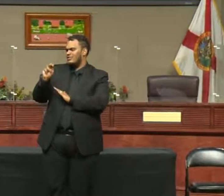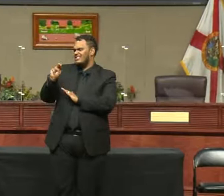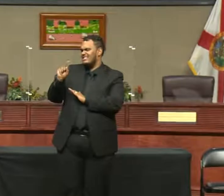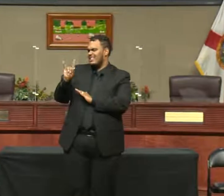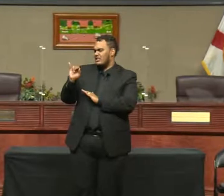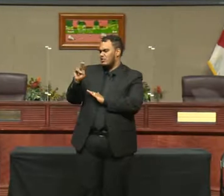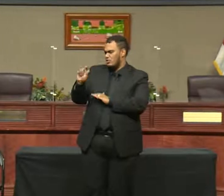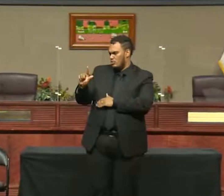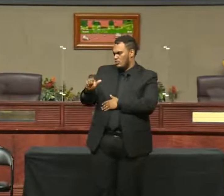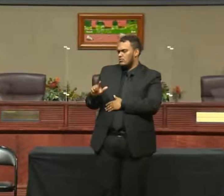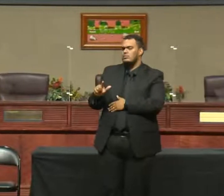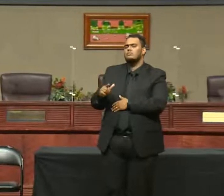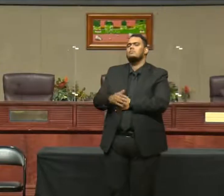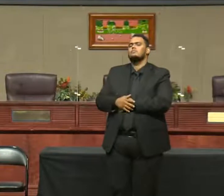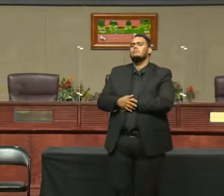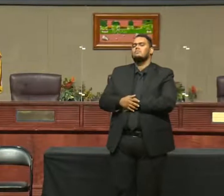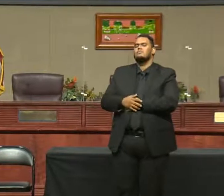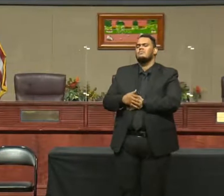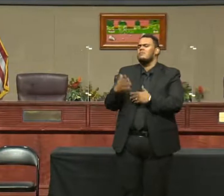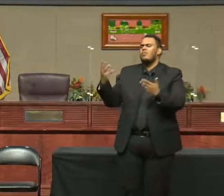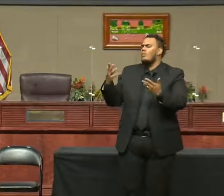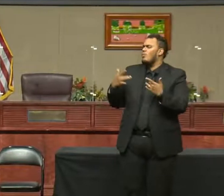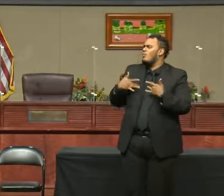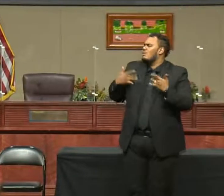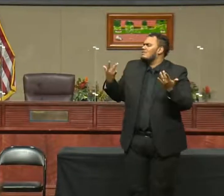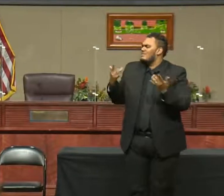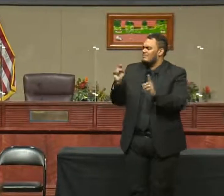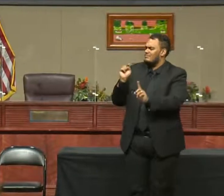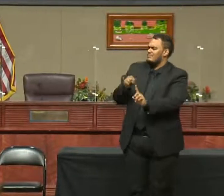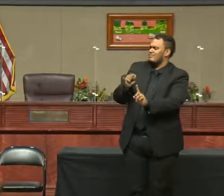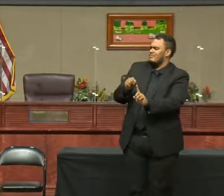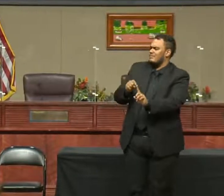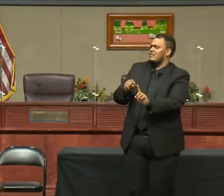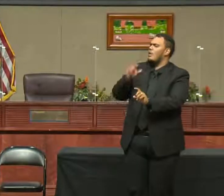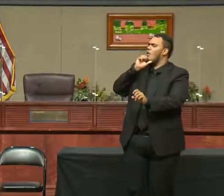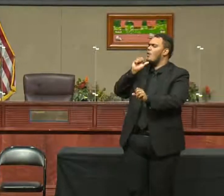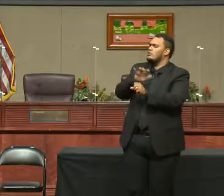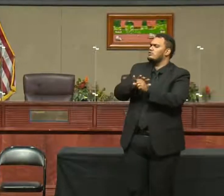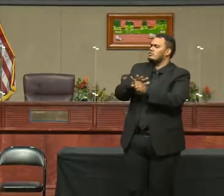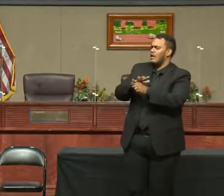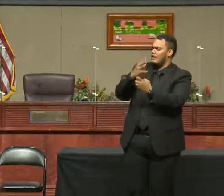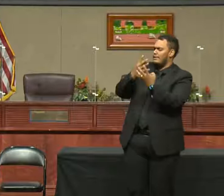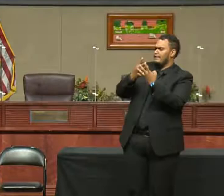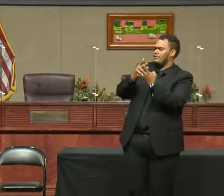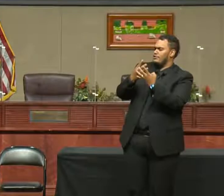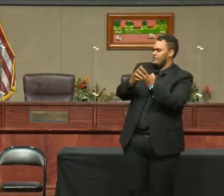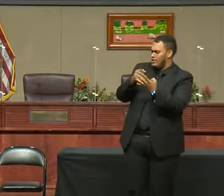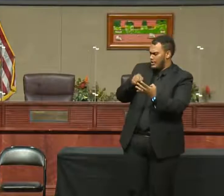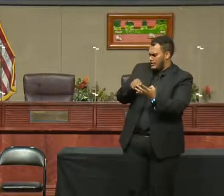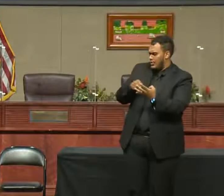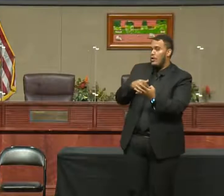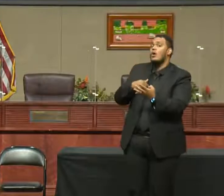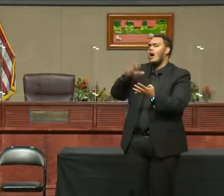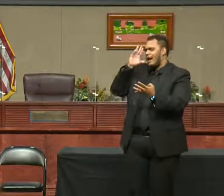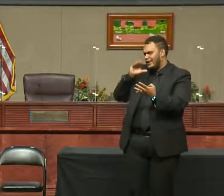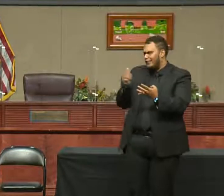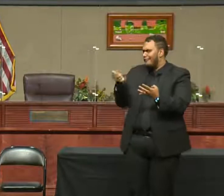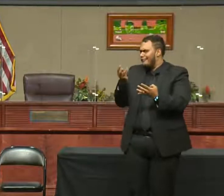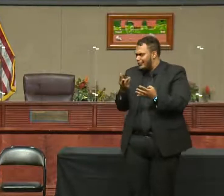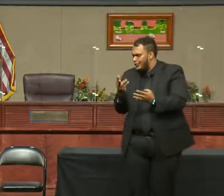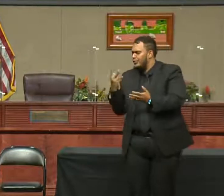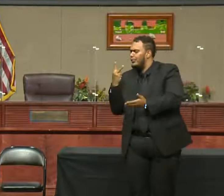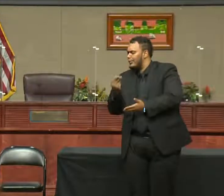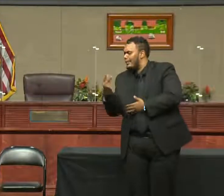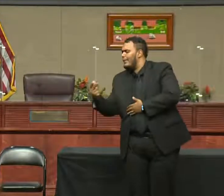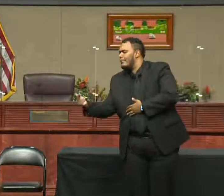county jail? We know a few have gotten the first dose, but is there a plan to expand that group, especially as county eligibility has expanded? What, if